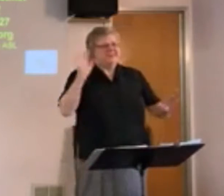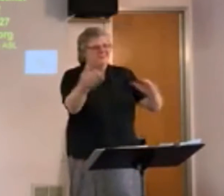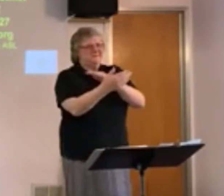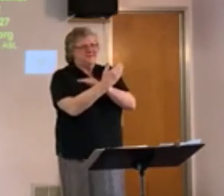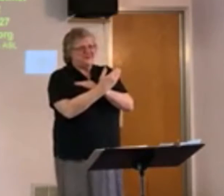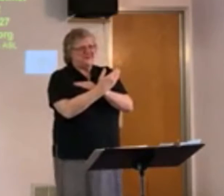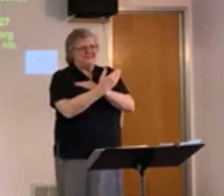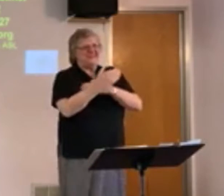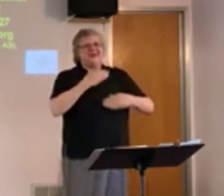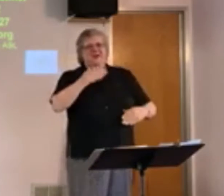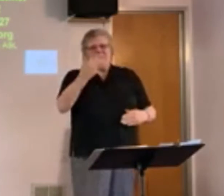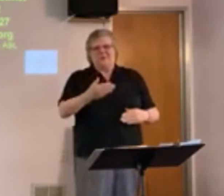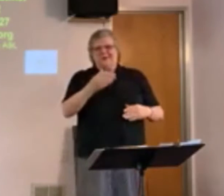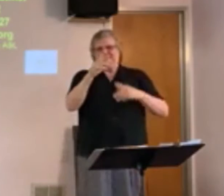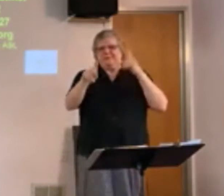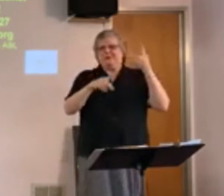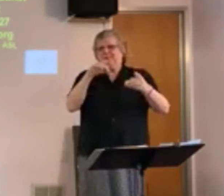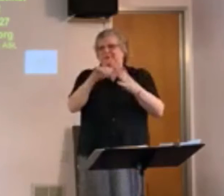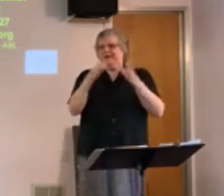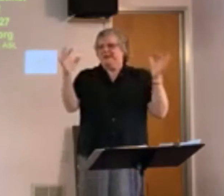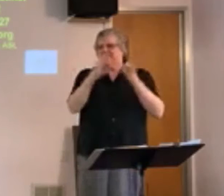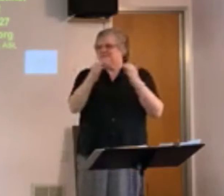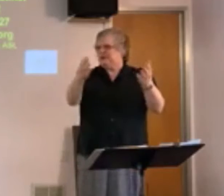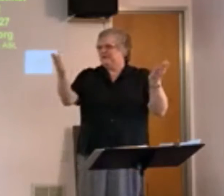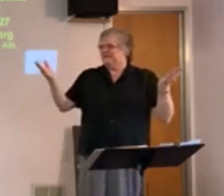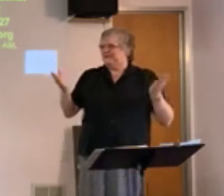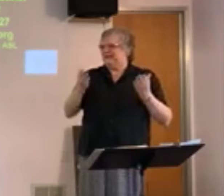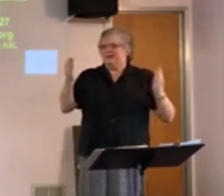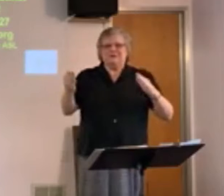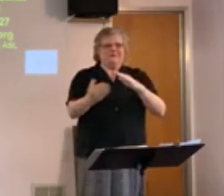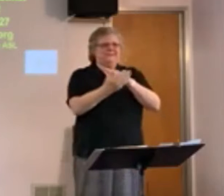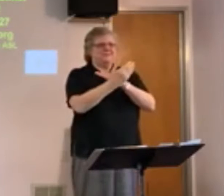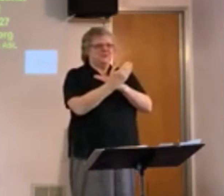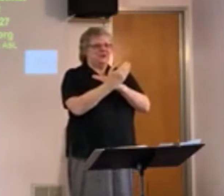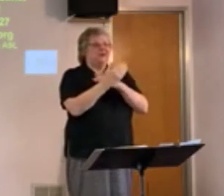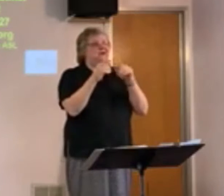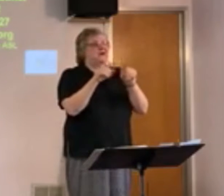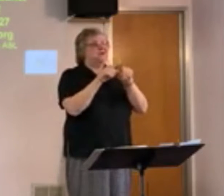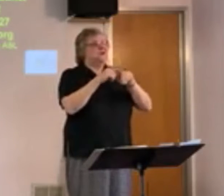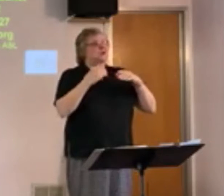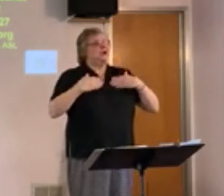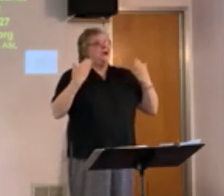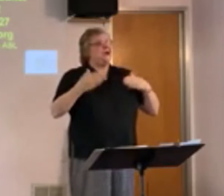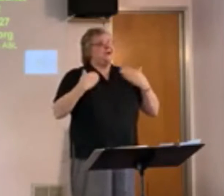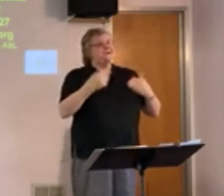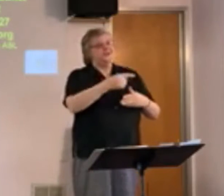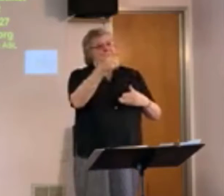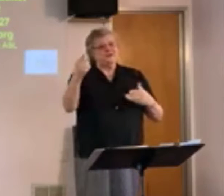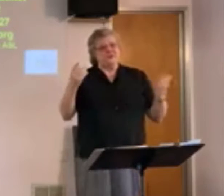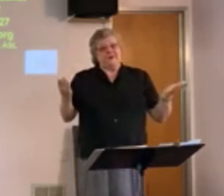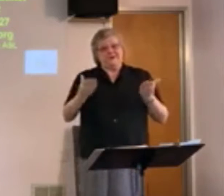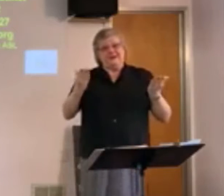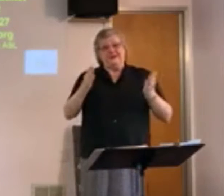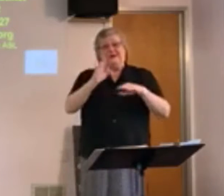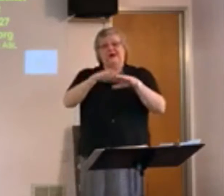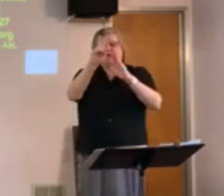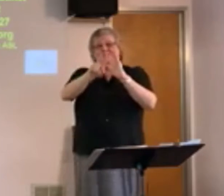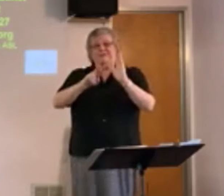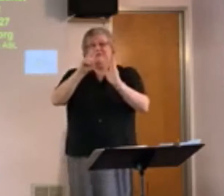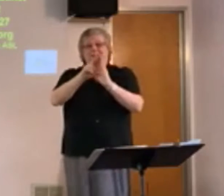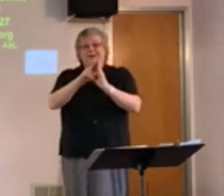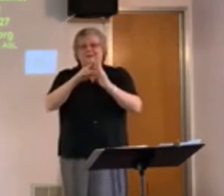good morning. Welcome to those who have joined us on campus this morning. So glad you're here. For those who are tuning